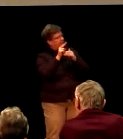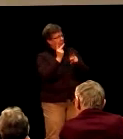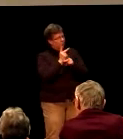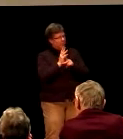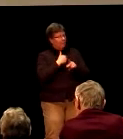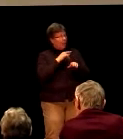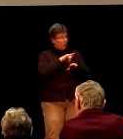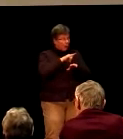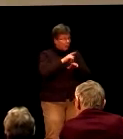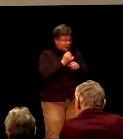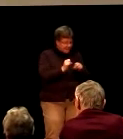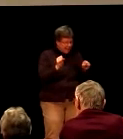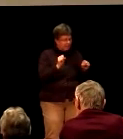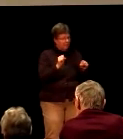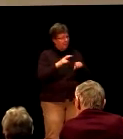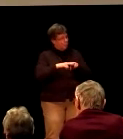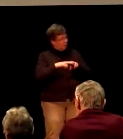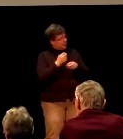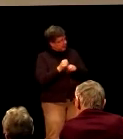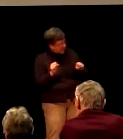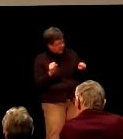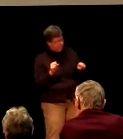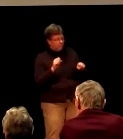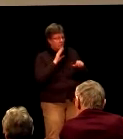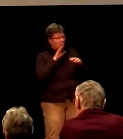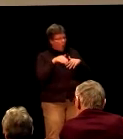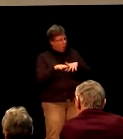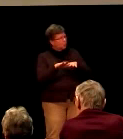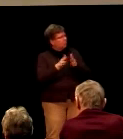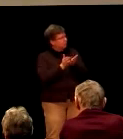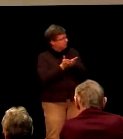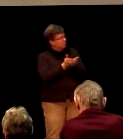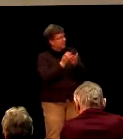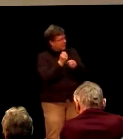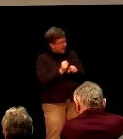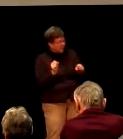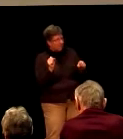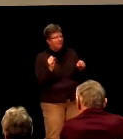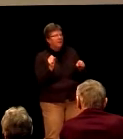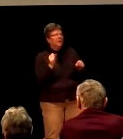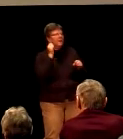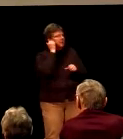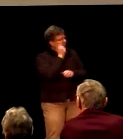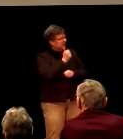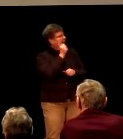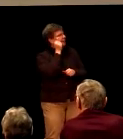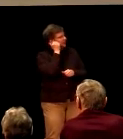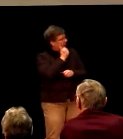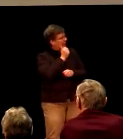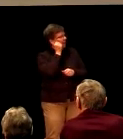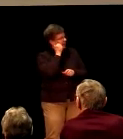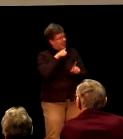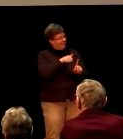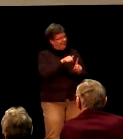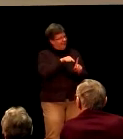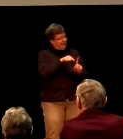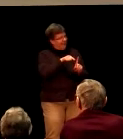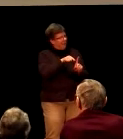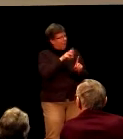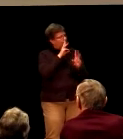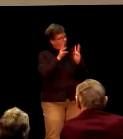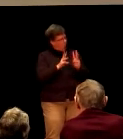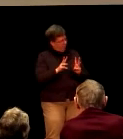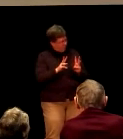our airplanes safe, our trains safe, our ocean liners safe. Day to day, they are our weather source.